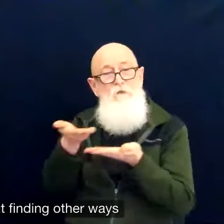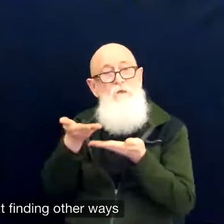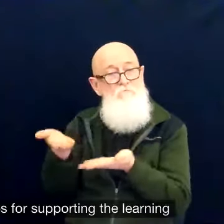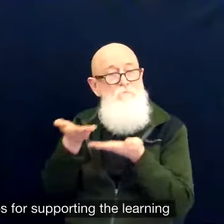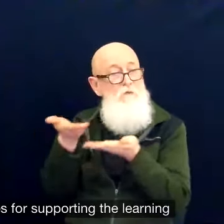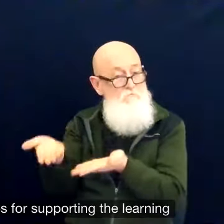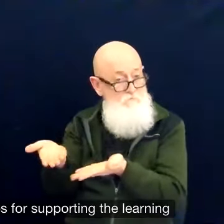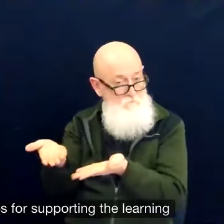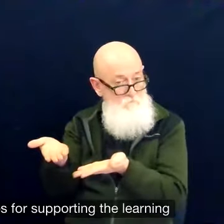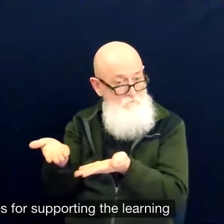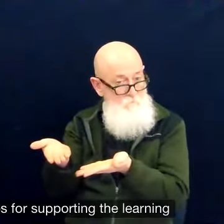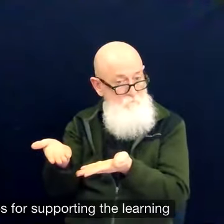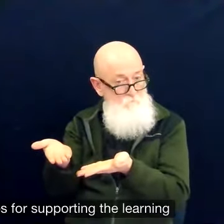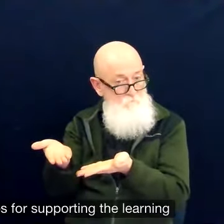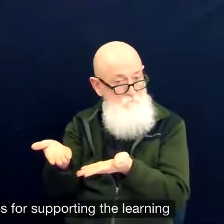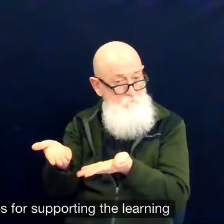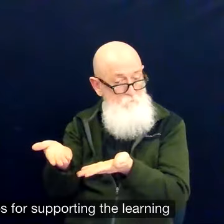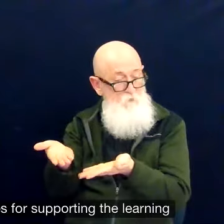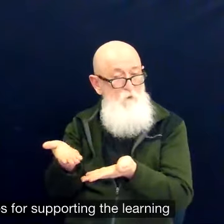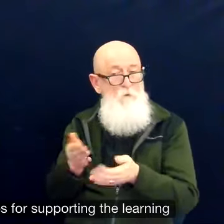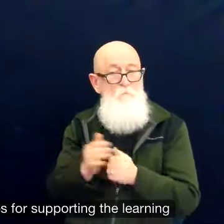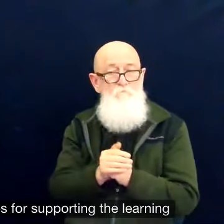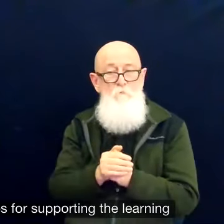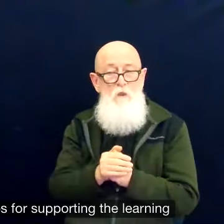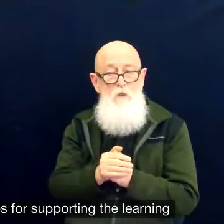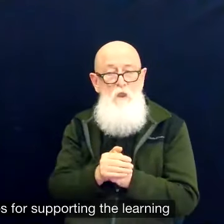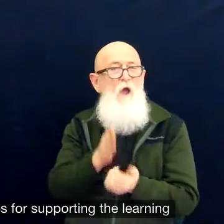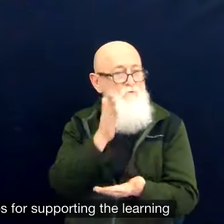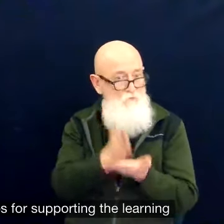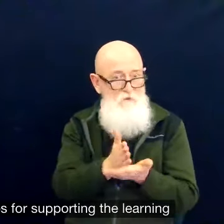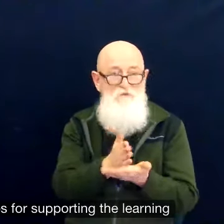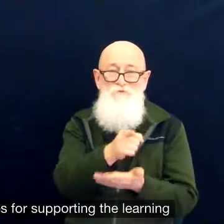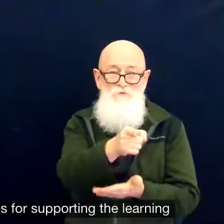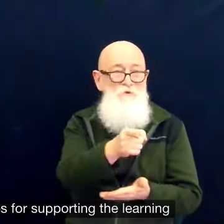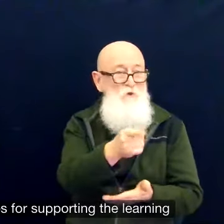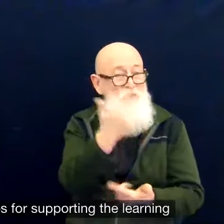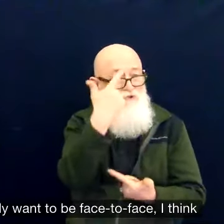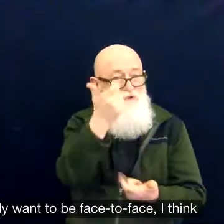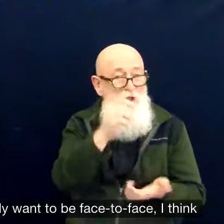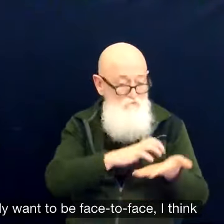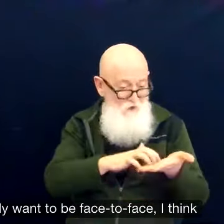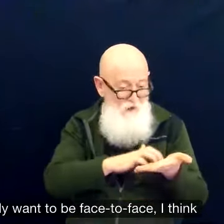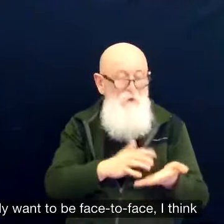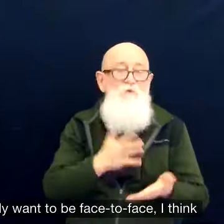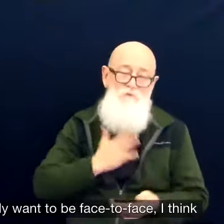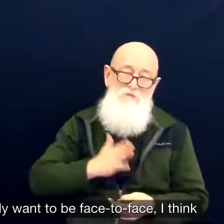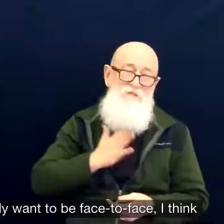Also, you definitely really want to be face-to-face, I think, to meet face-to-face to do the Braille.